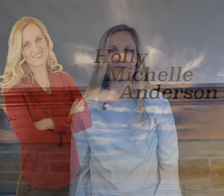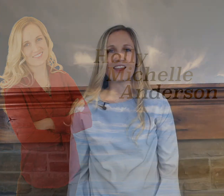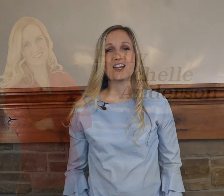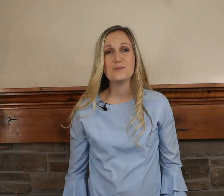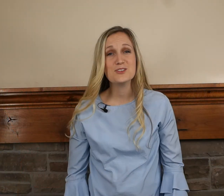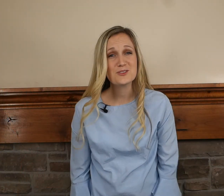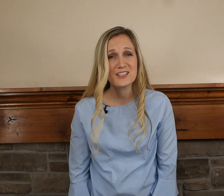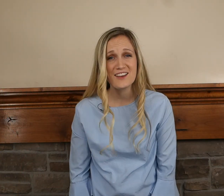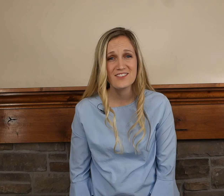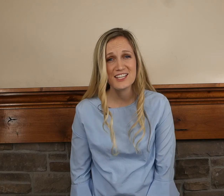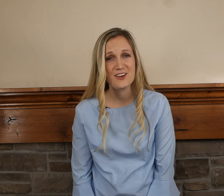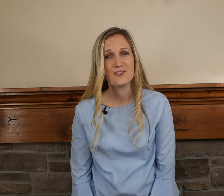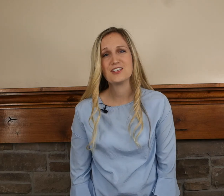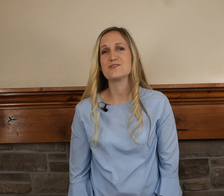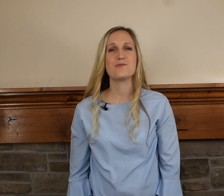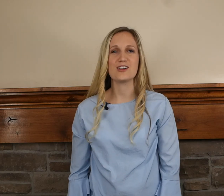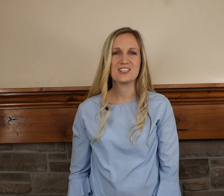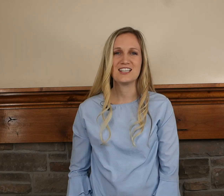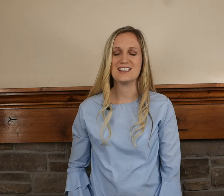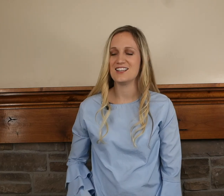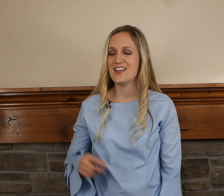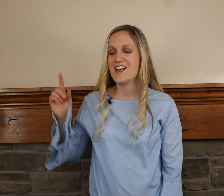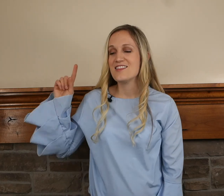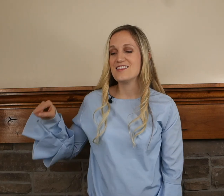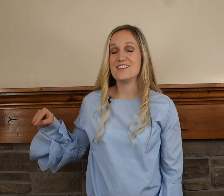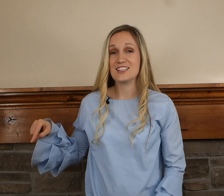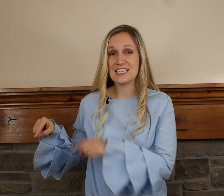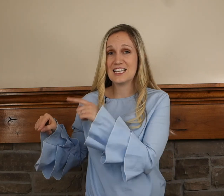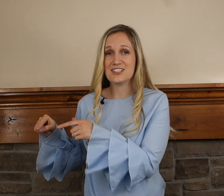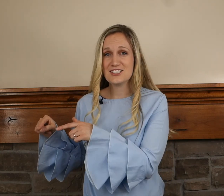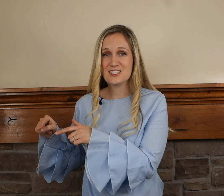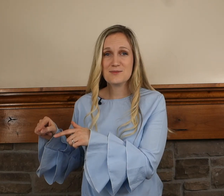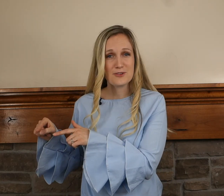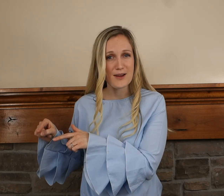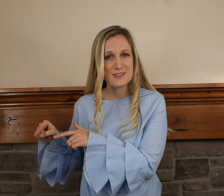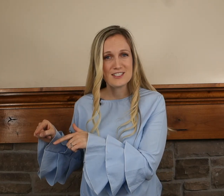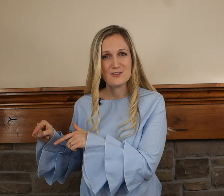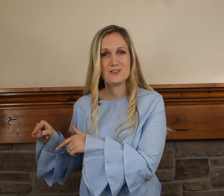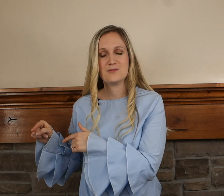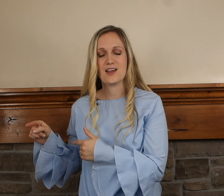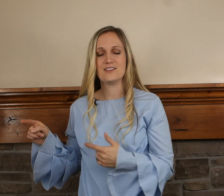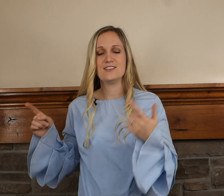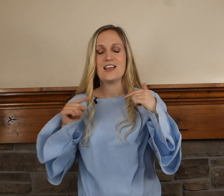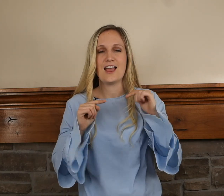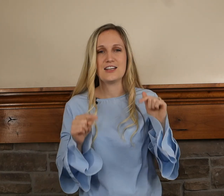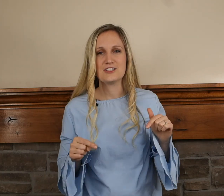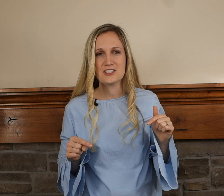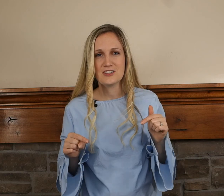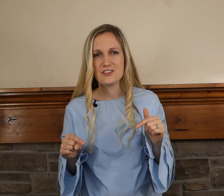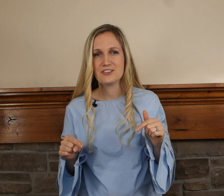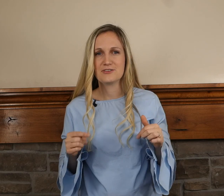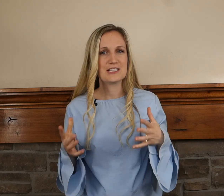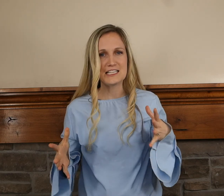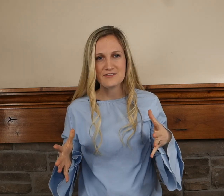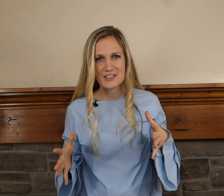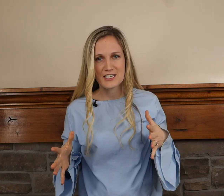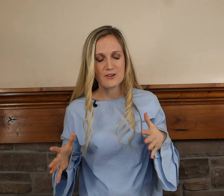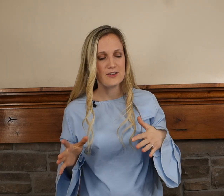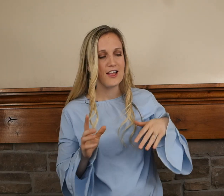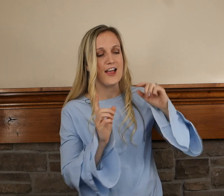I hope you enjoyed that video. Thanks for watching it. Click here to subscribe to this YouTube channel, and here's another related video. And